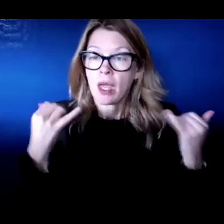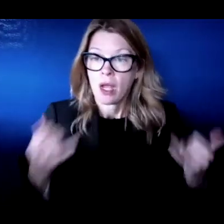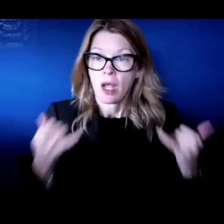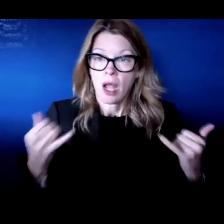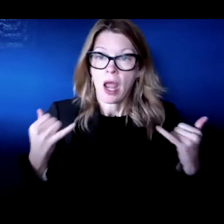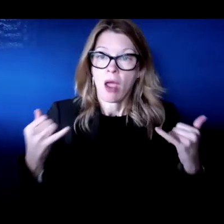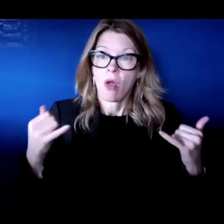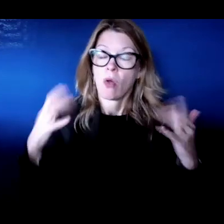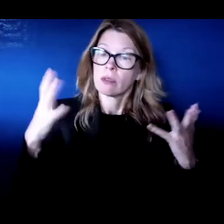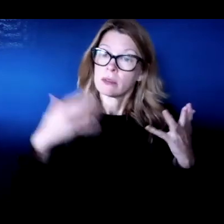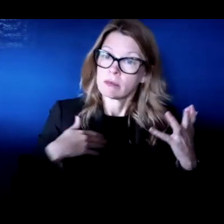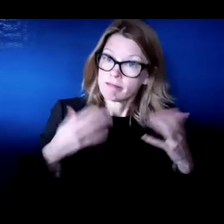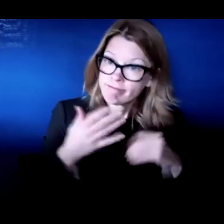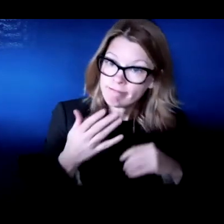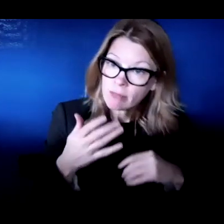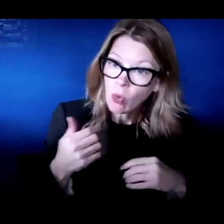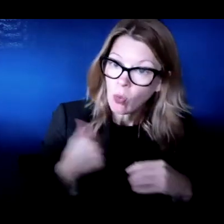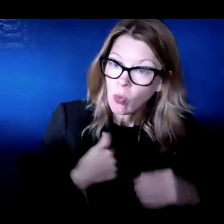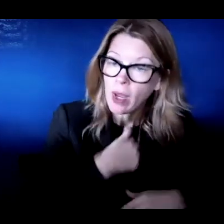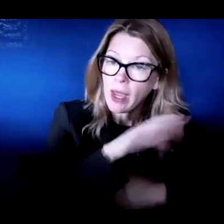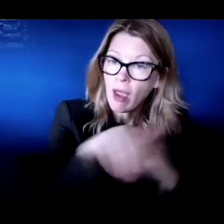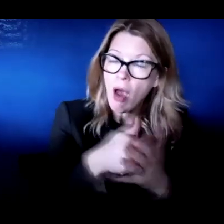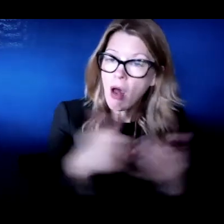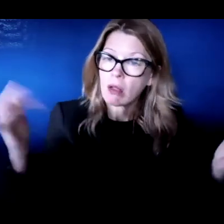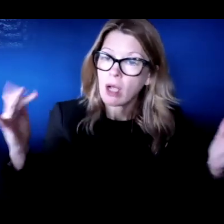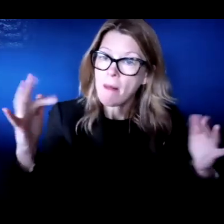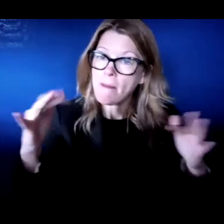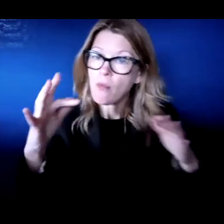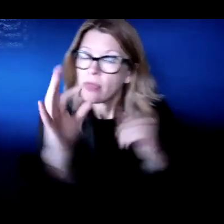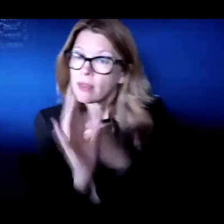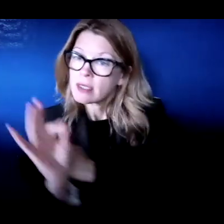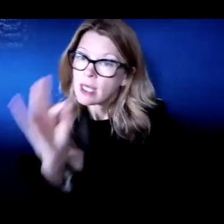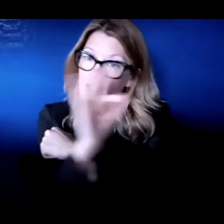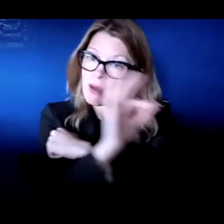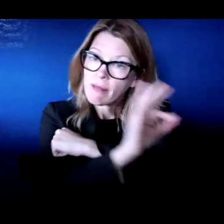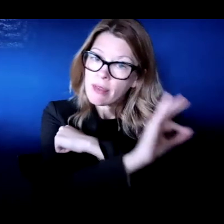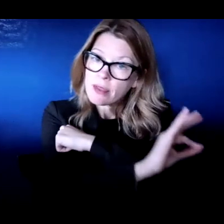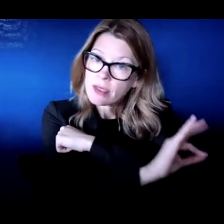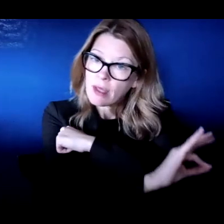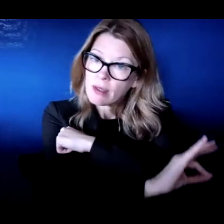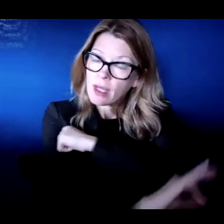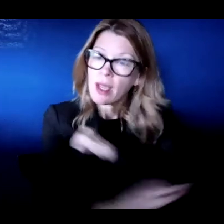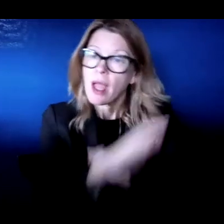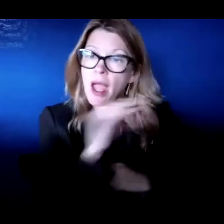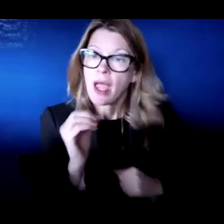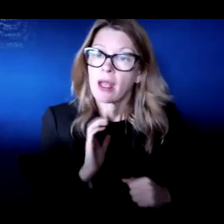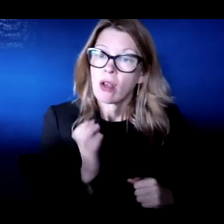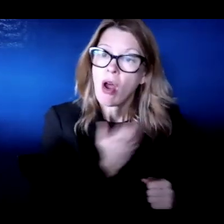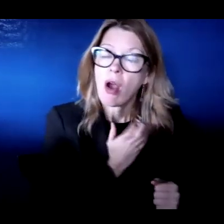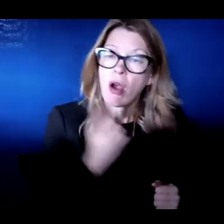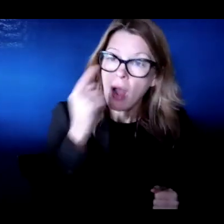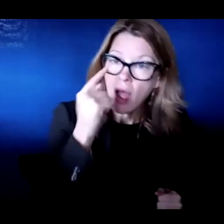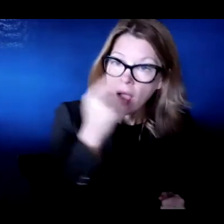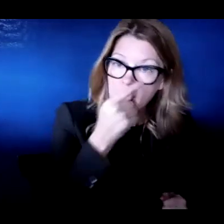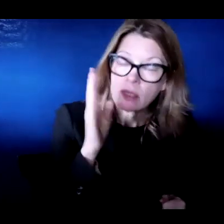now as we come to the setting of the sun, and our eyes